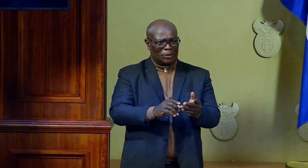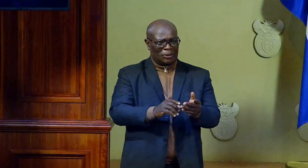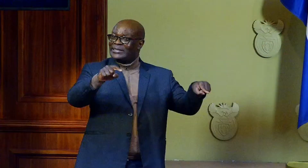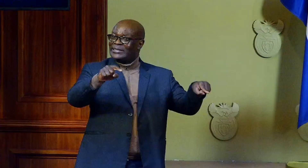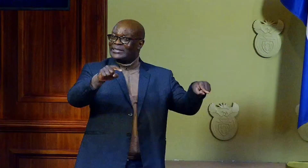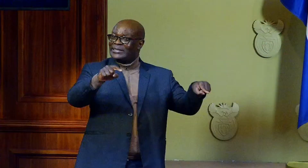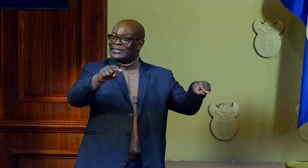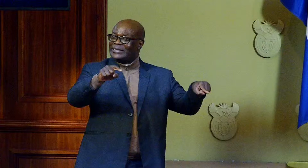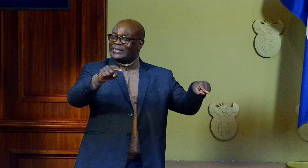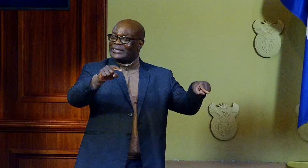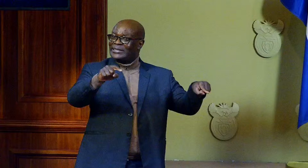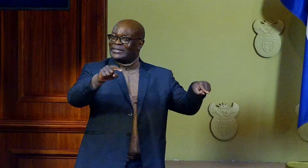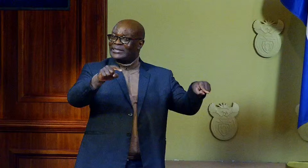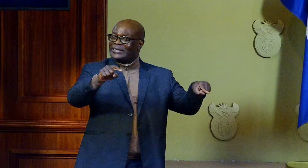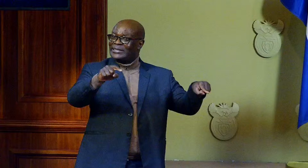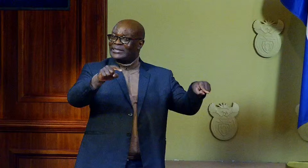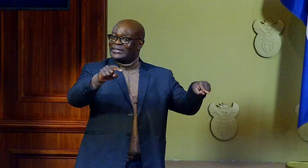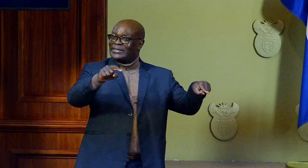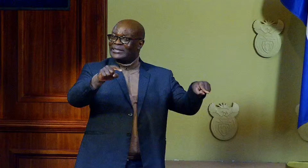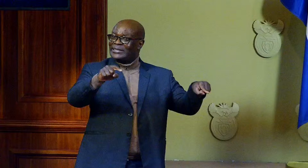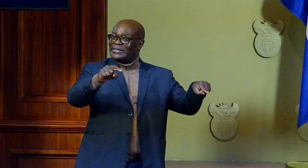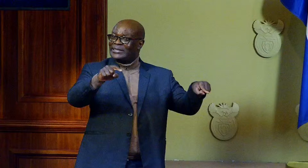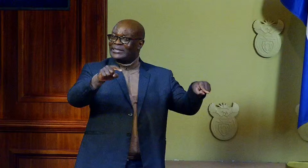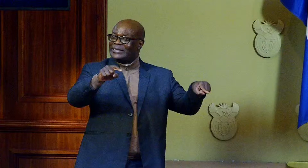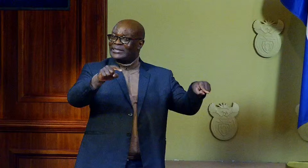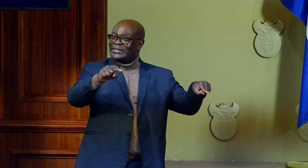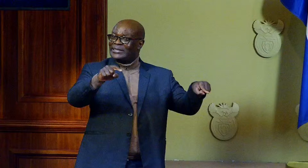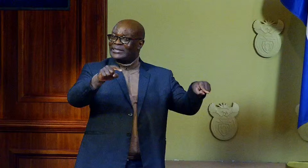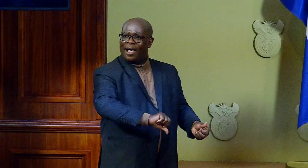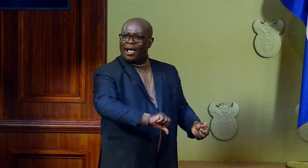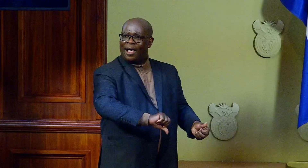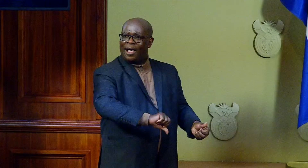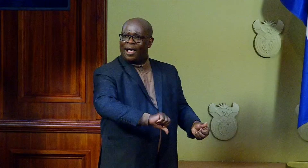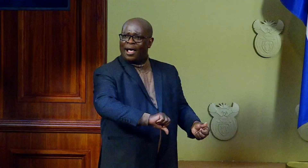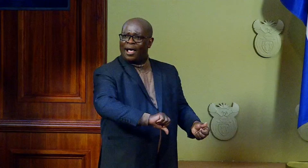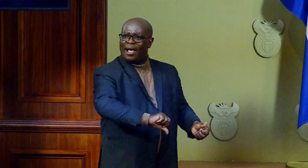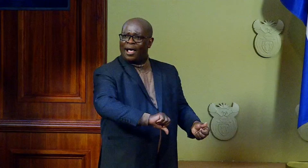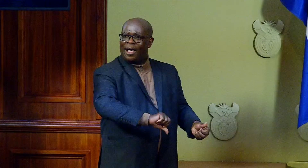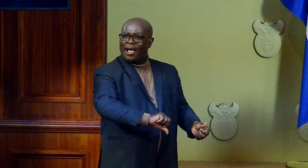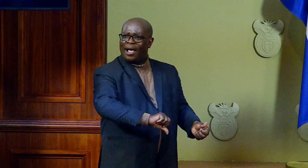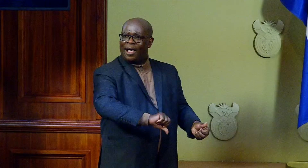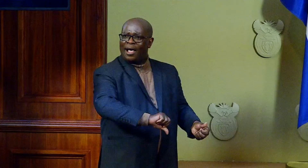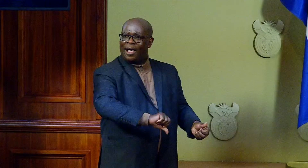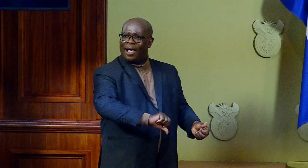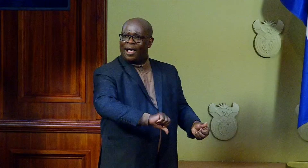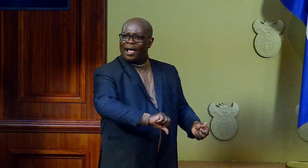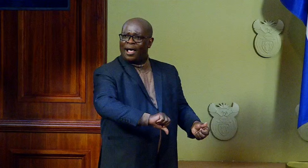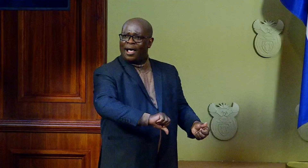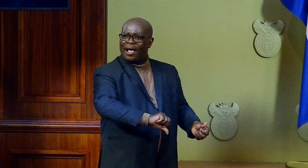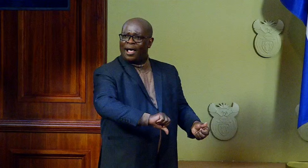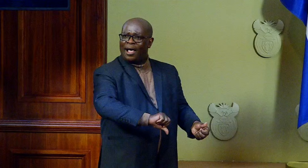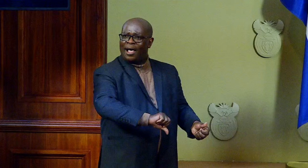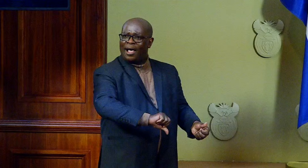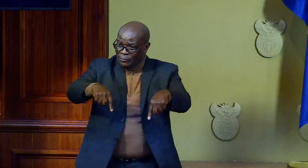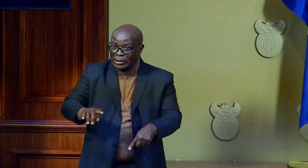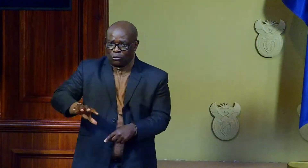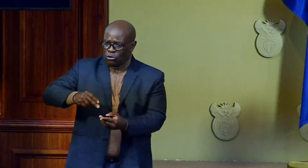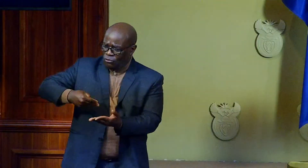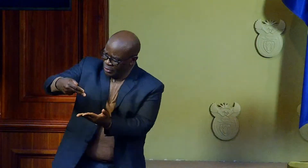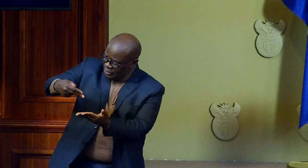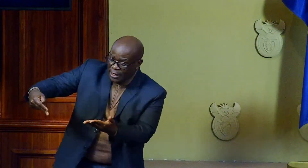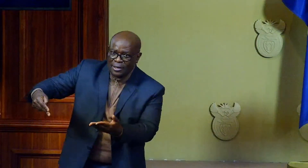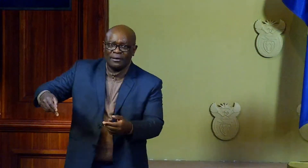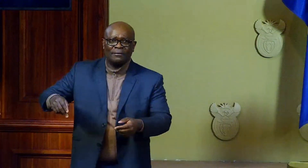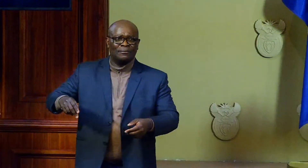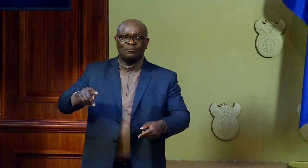introduce disability programs in government. And then later, the UN Convention